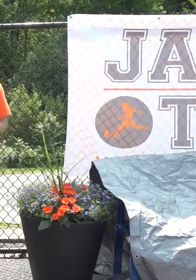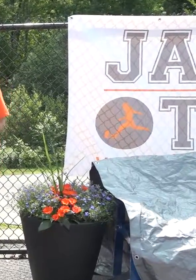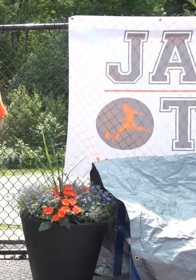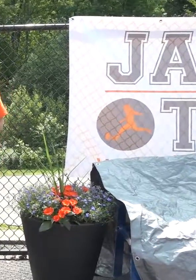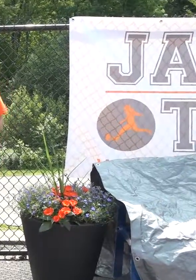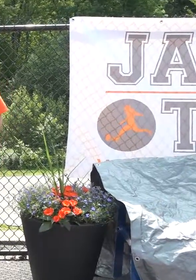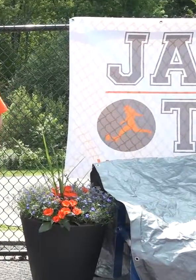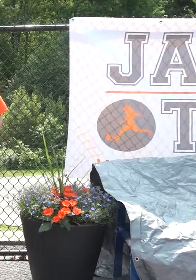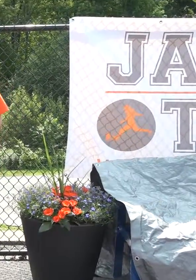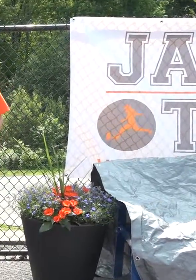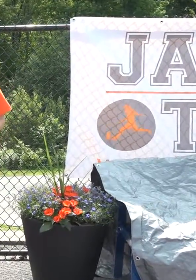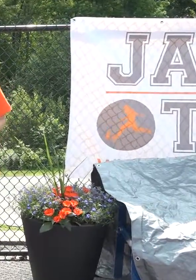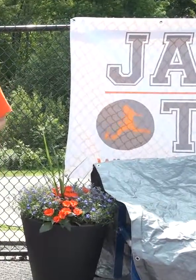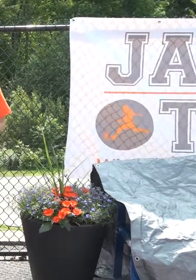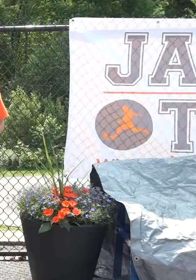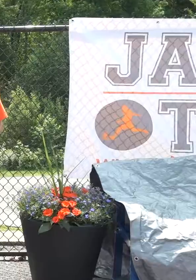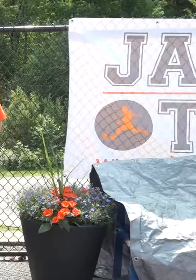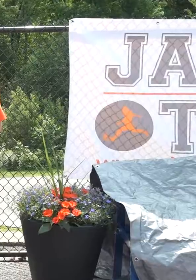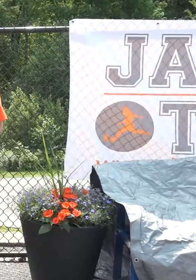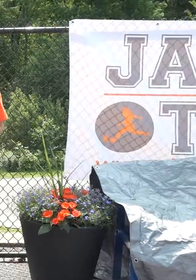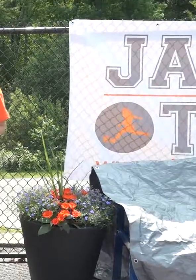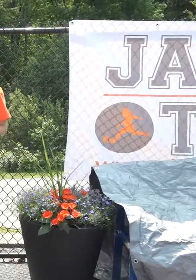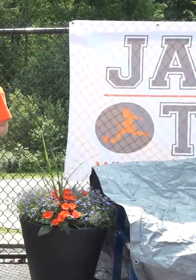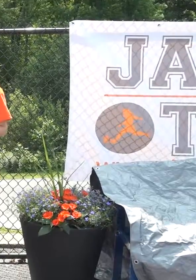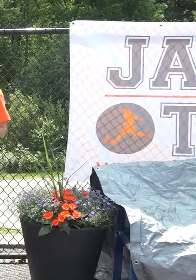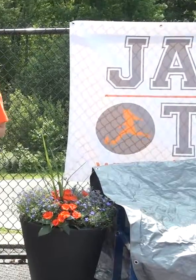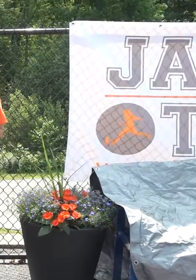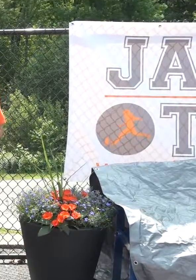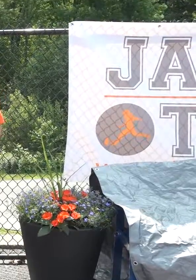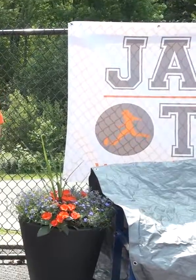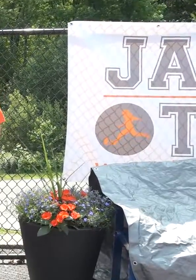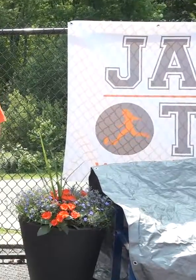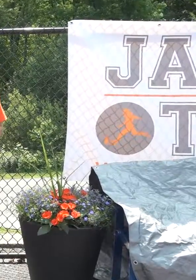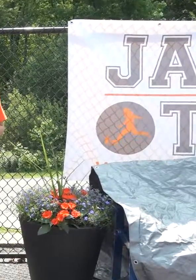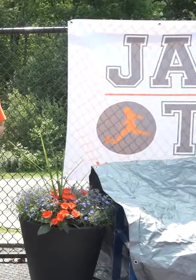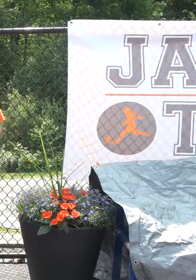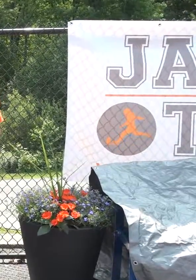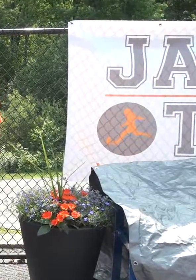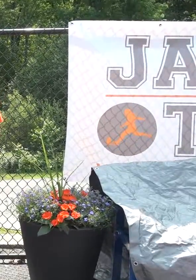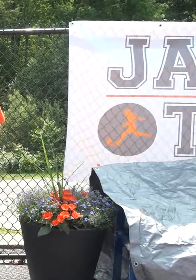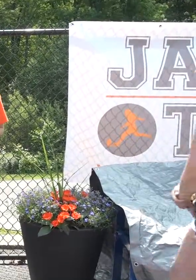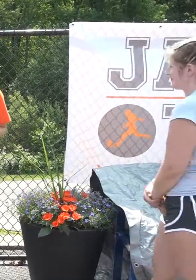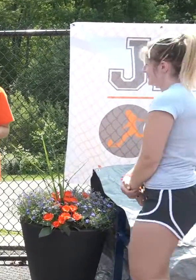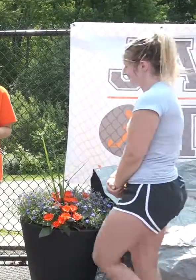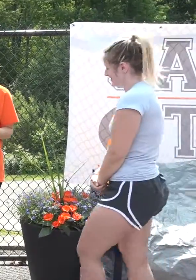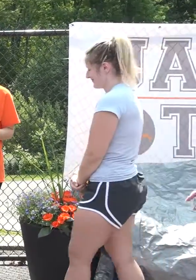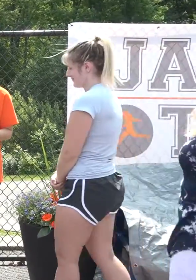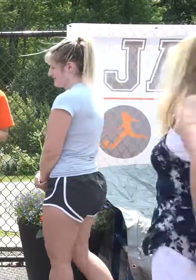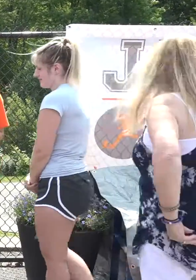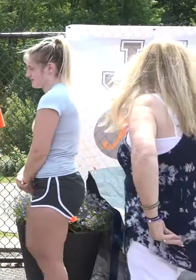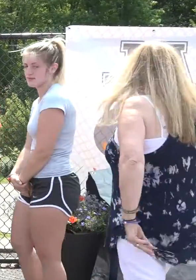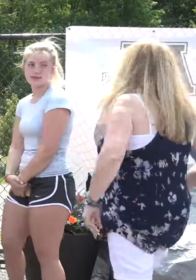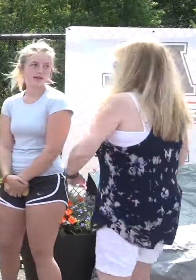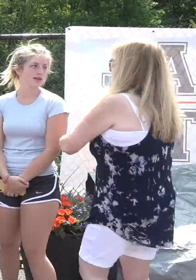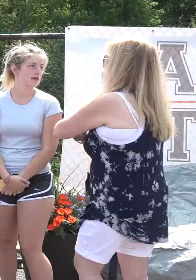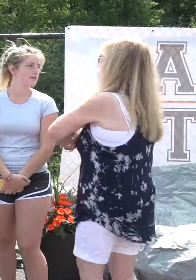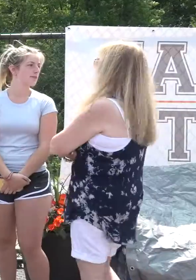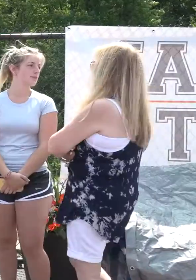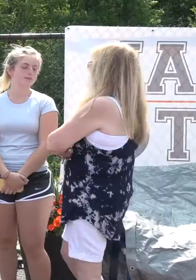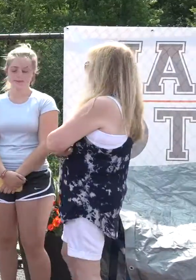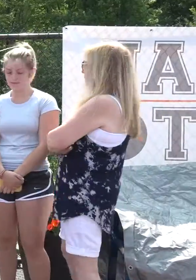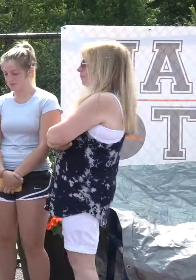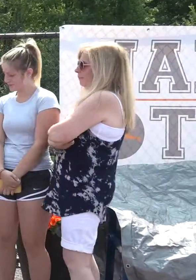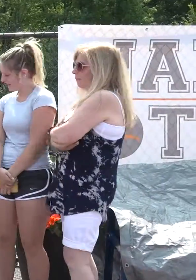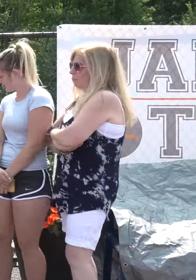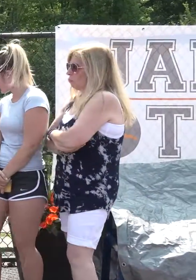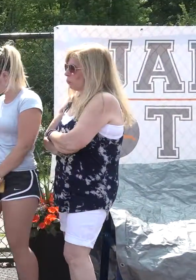of the bench. Here's a little backstory. So Jake was concerned that because he was being cremated, there wasn't going to be